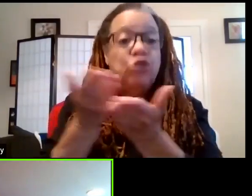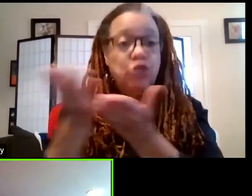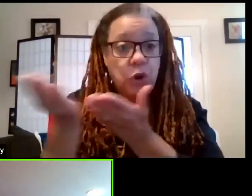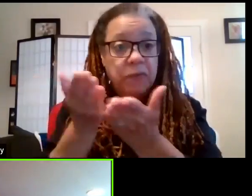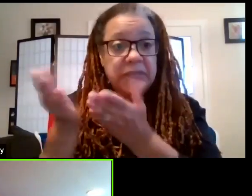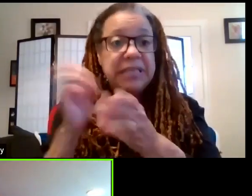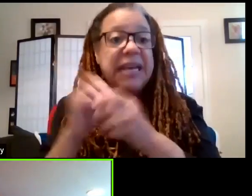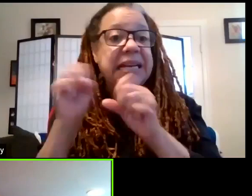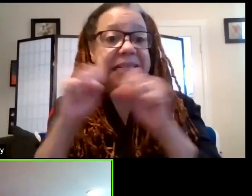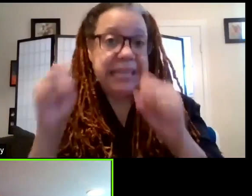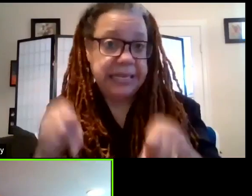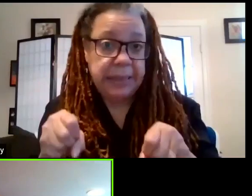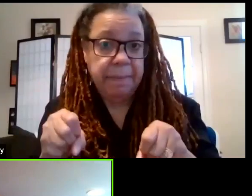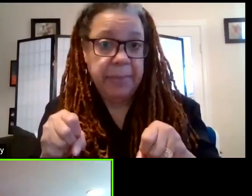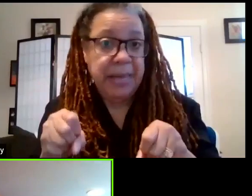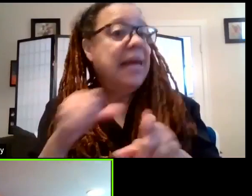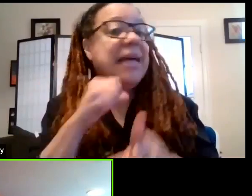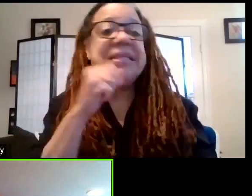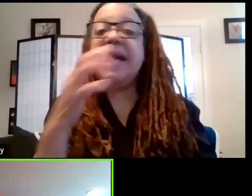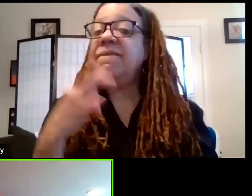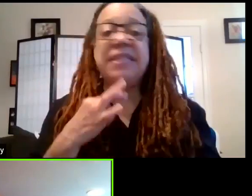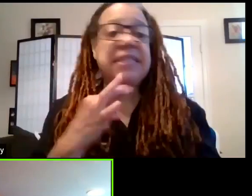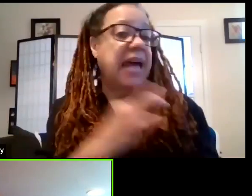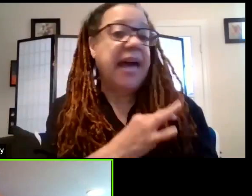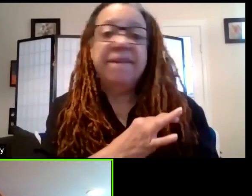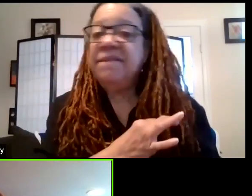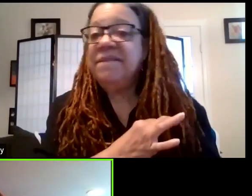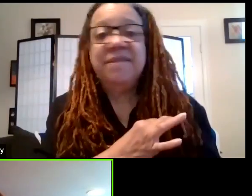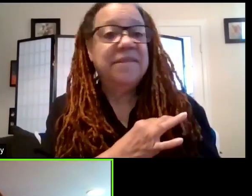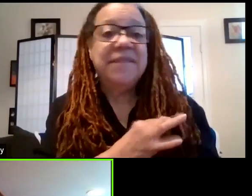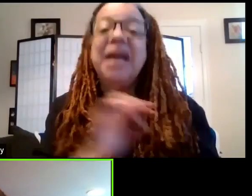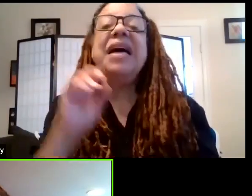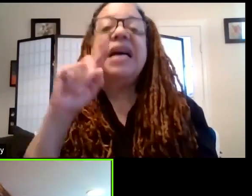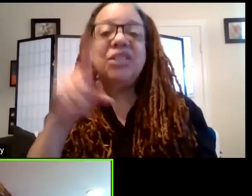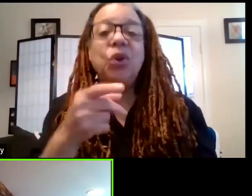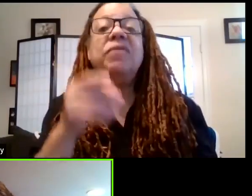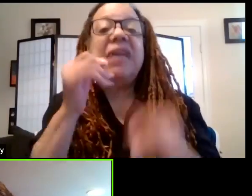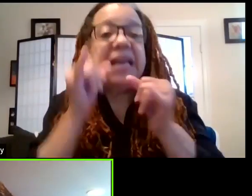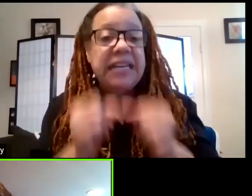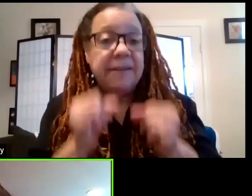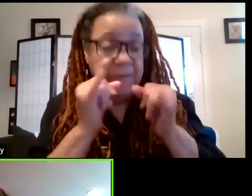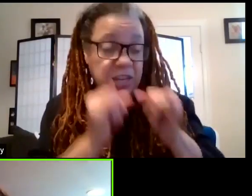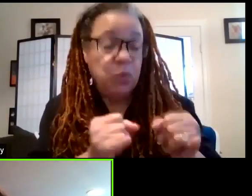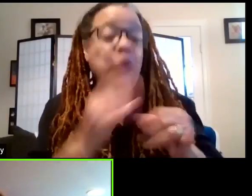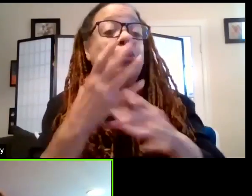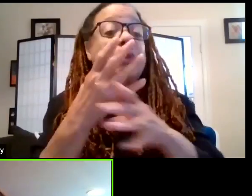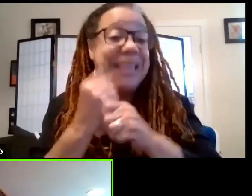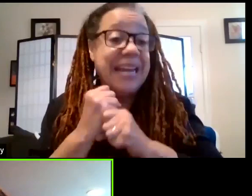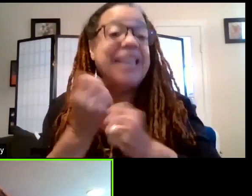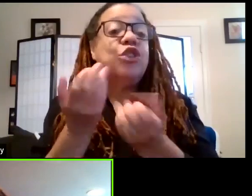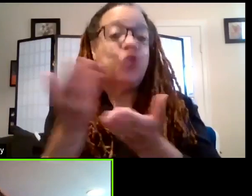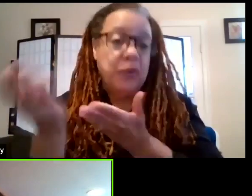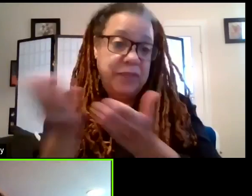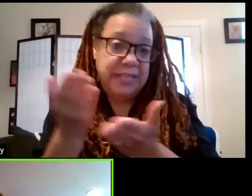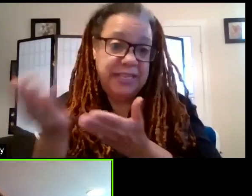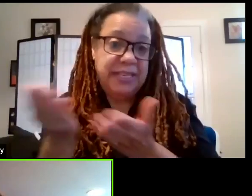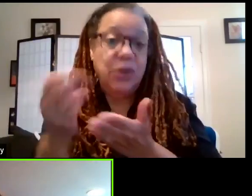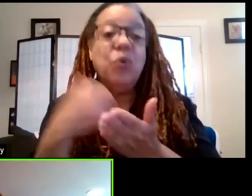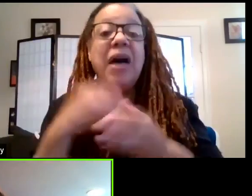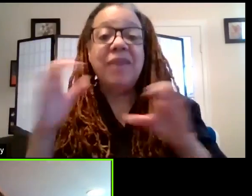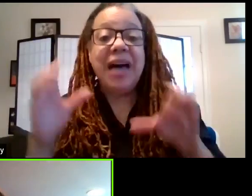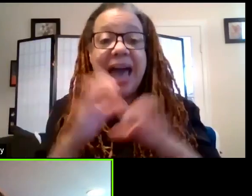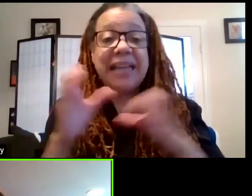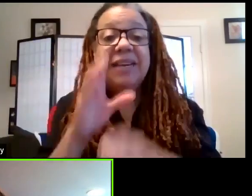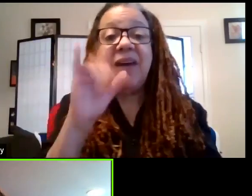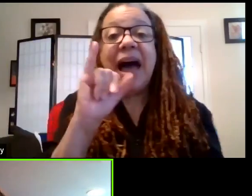it's not really for staff, it's only for the individuals in our system who have an active ISP,